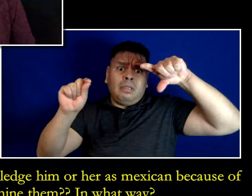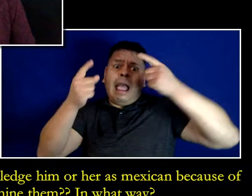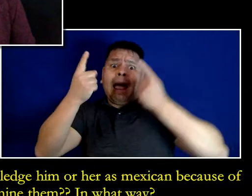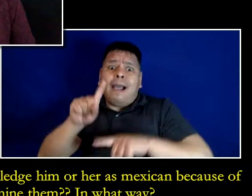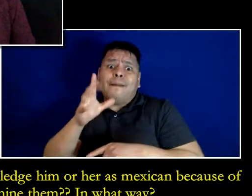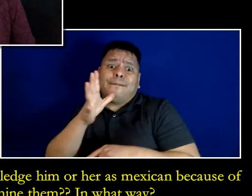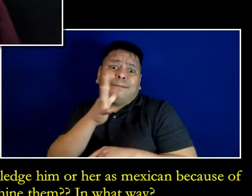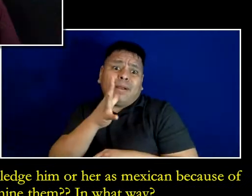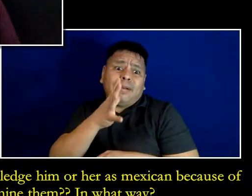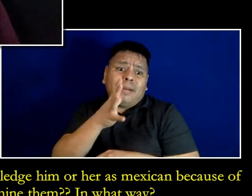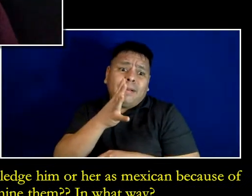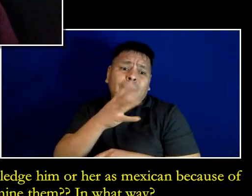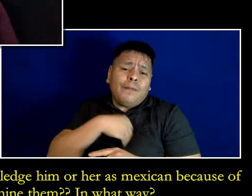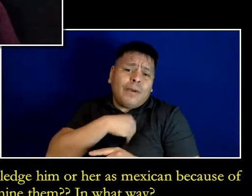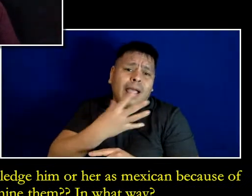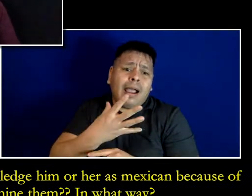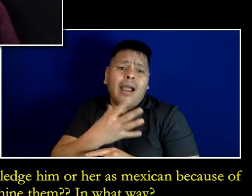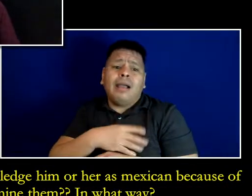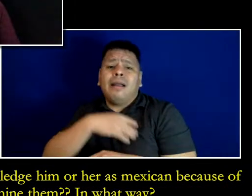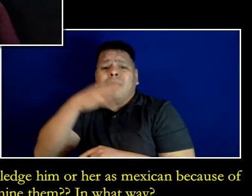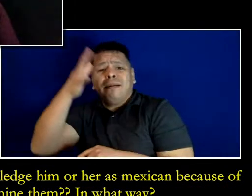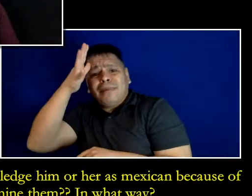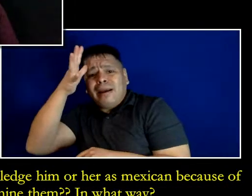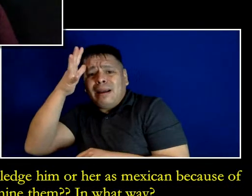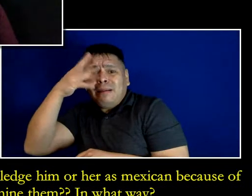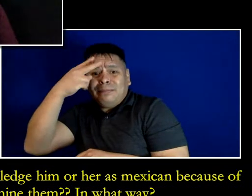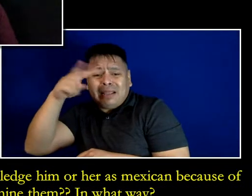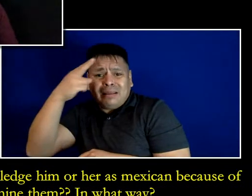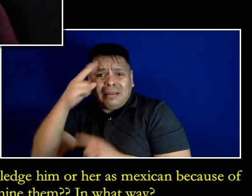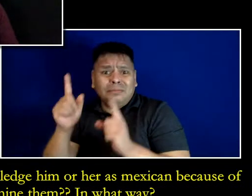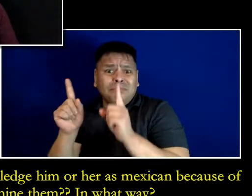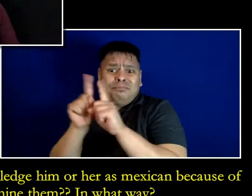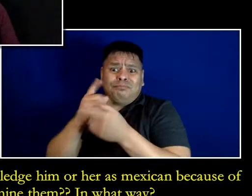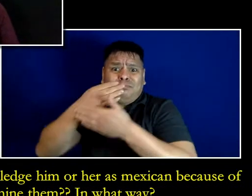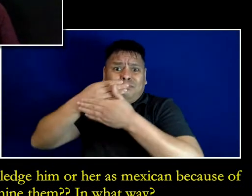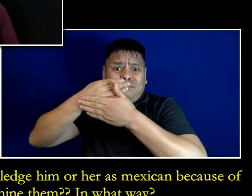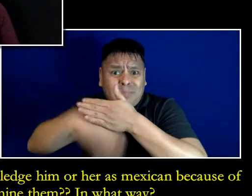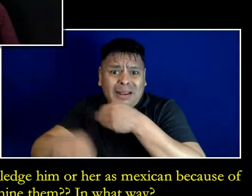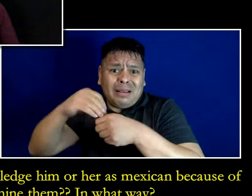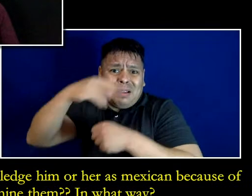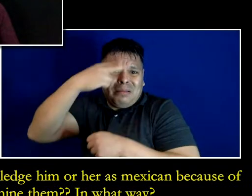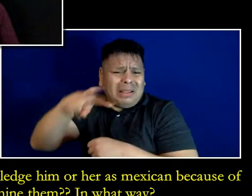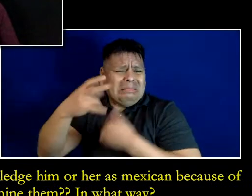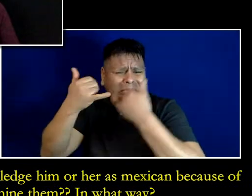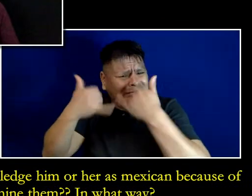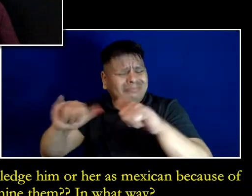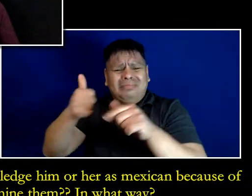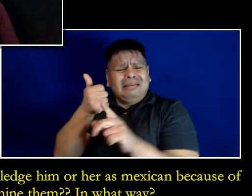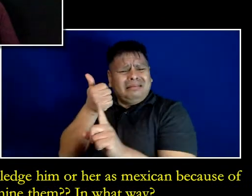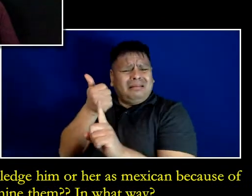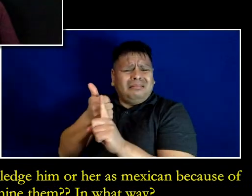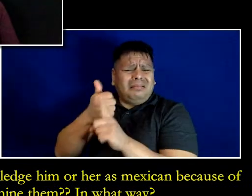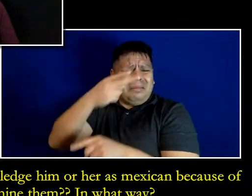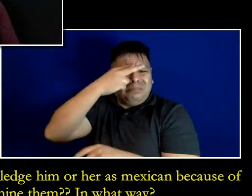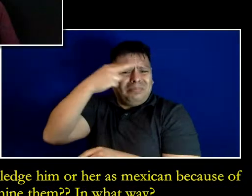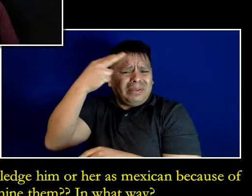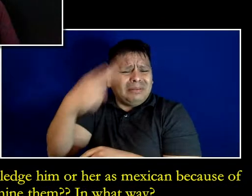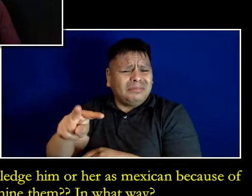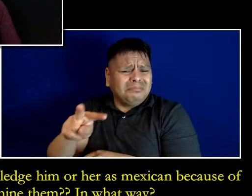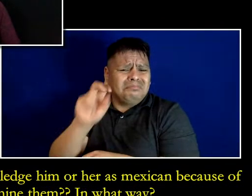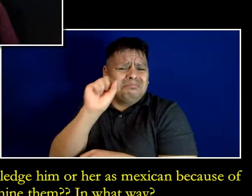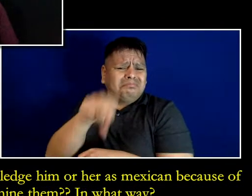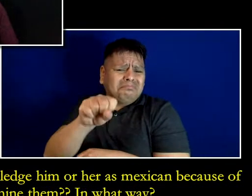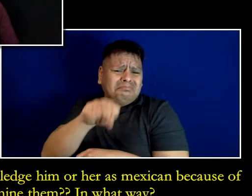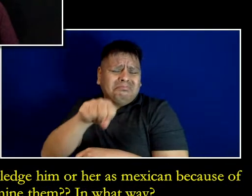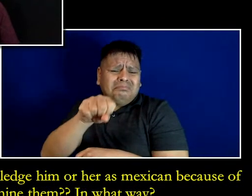live, like let's say, for example, if they live in Mexico, and right, the father is Mexican and the mother is